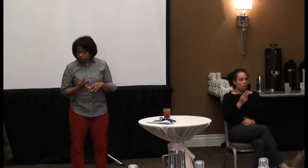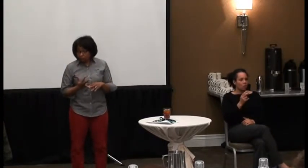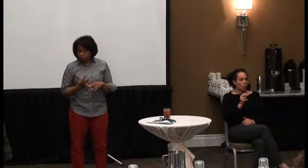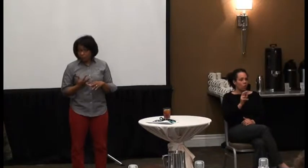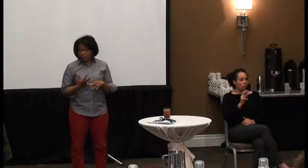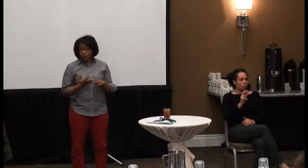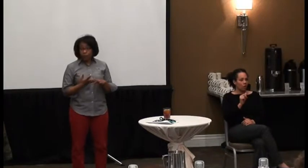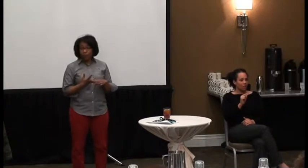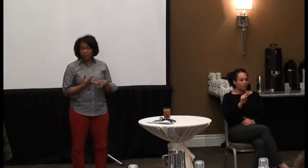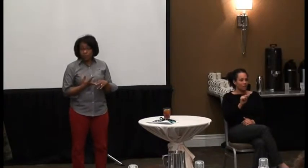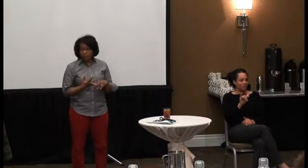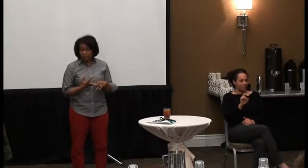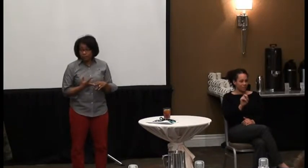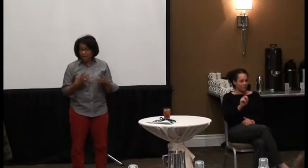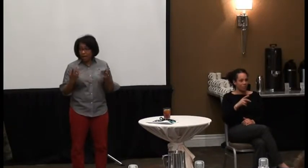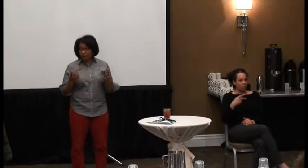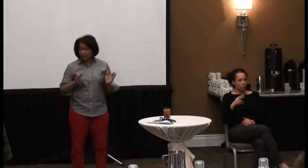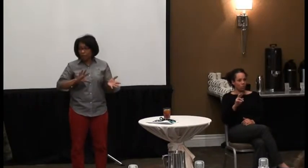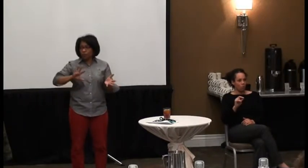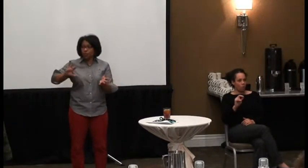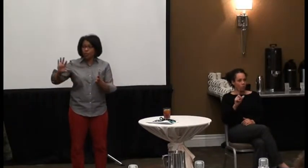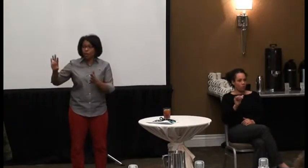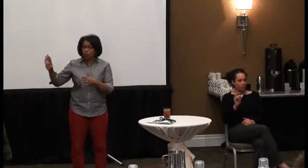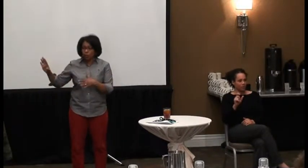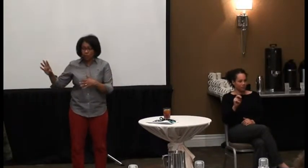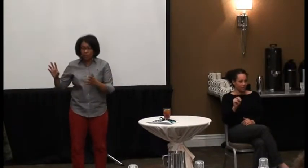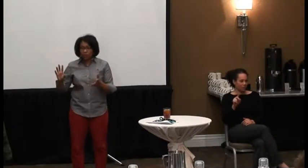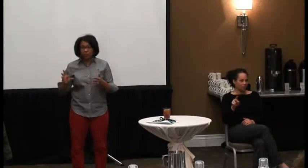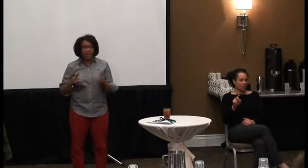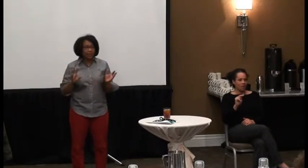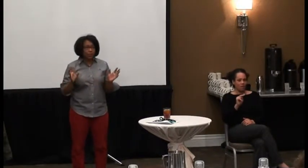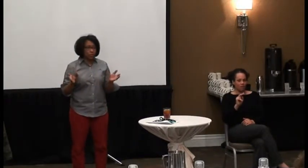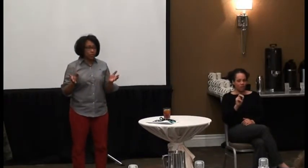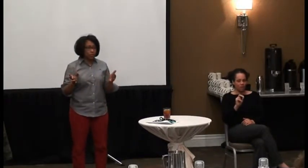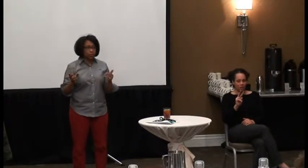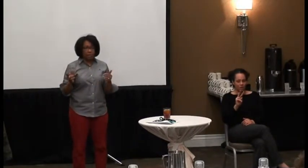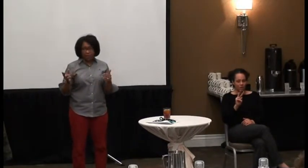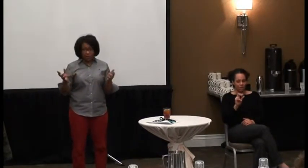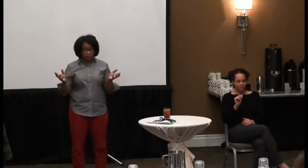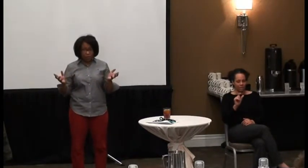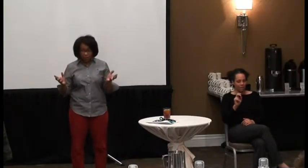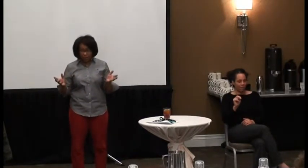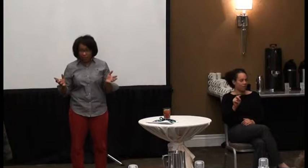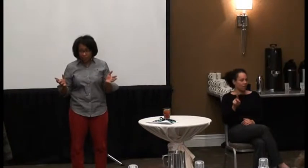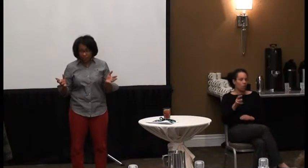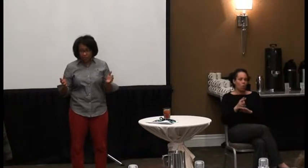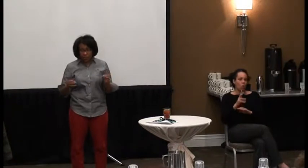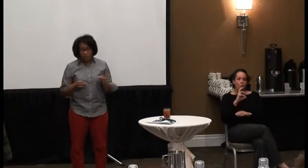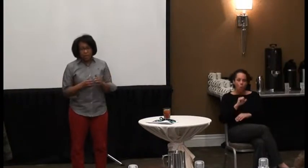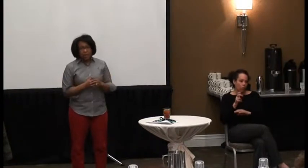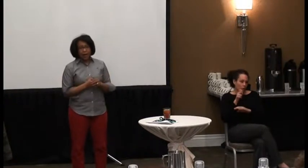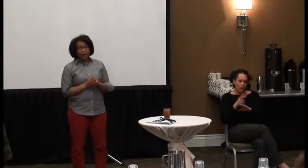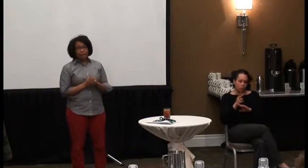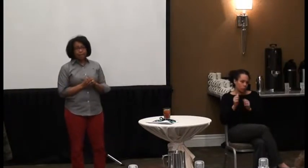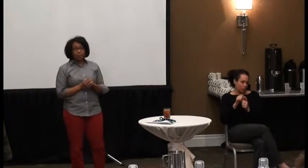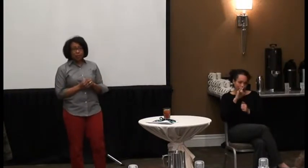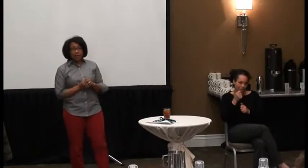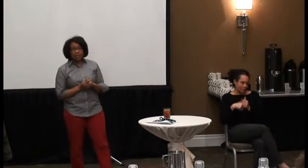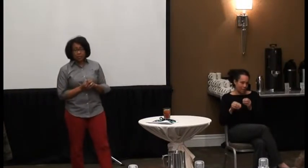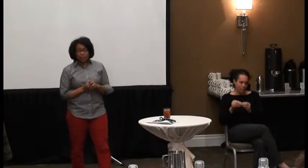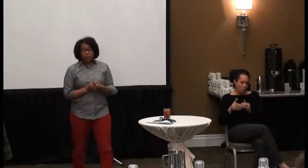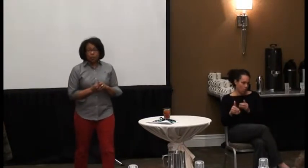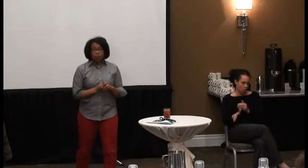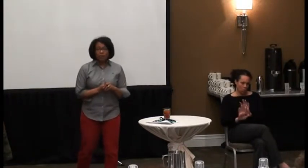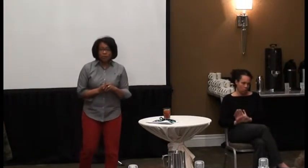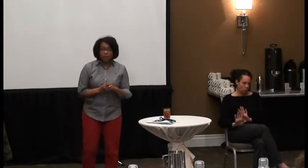Thorazine, Prolixin, Navane. Those are very old, and so they're not even used in the pediatric population.